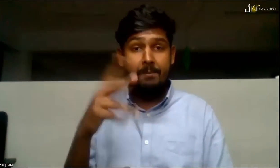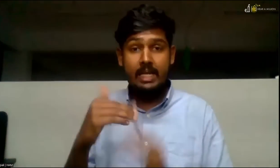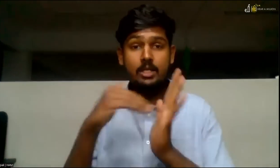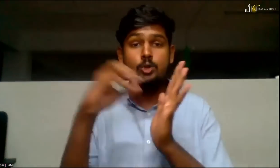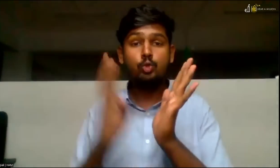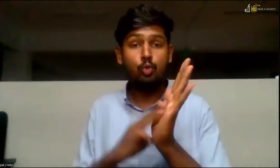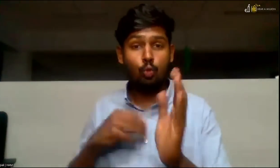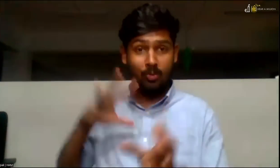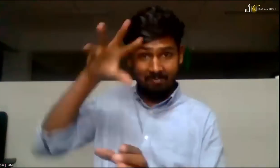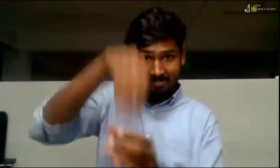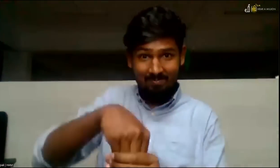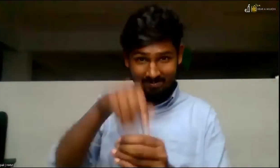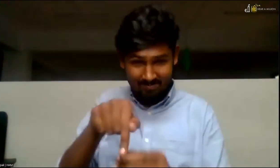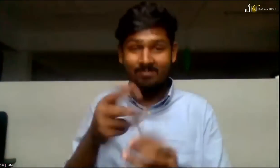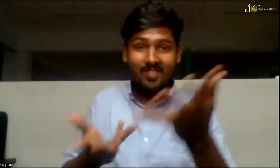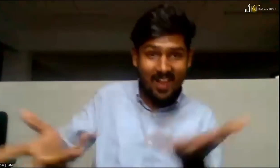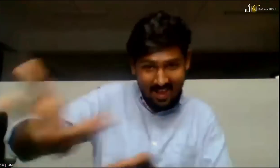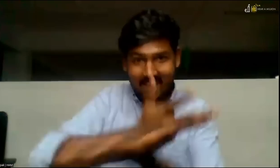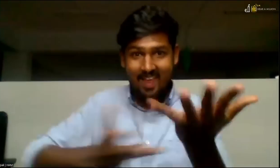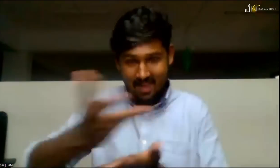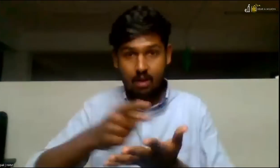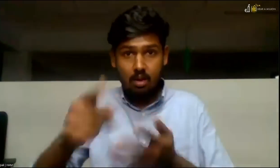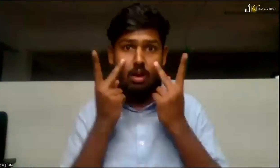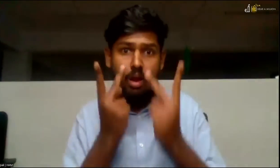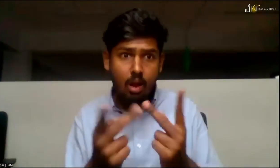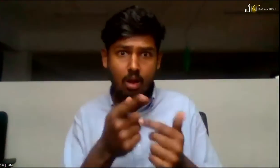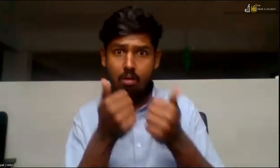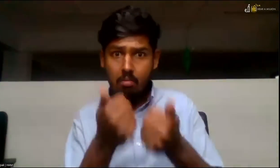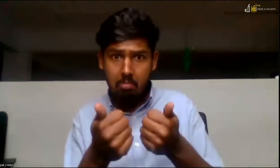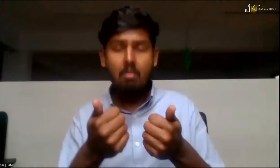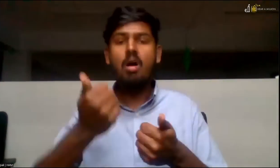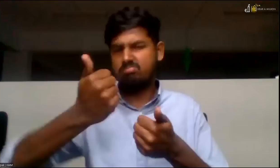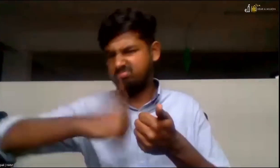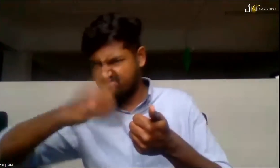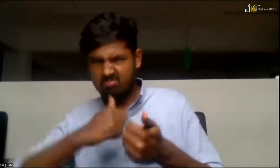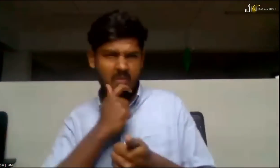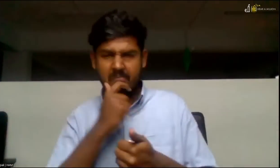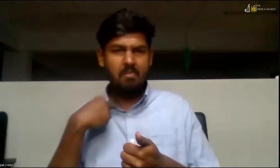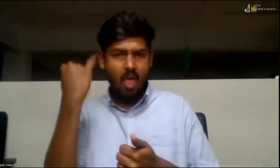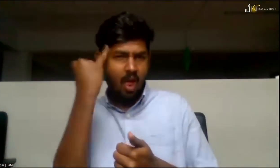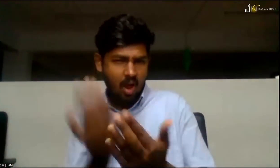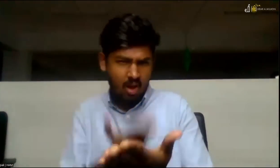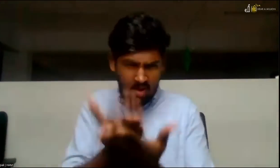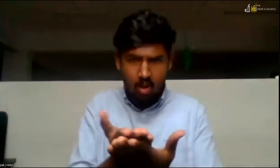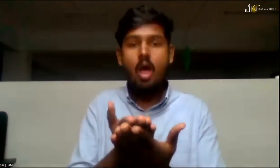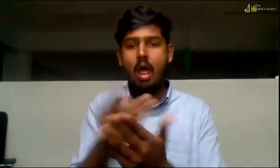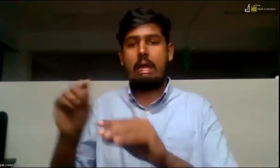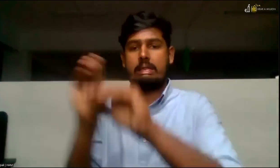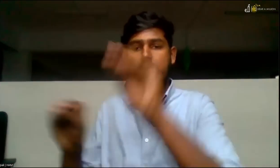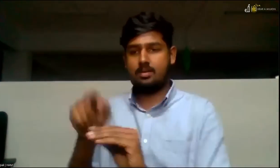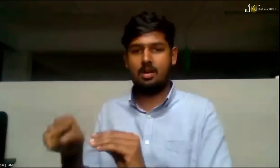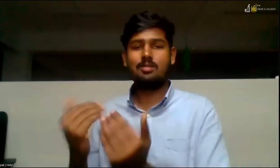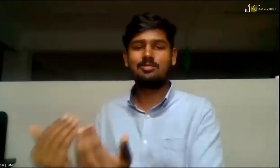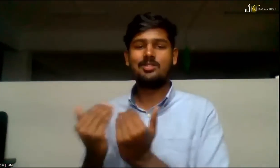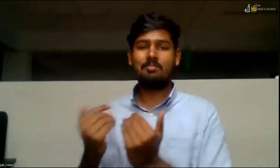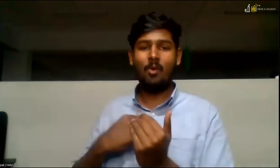the census. This is for the Zoom discussion we had today. So just wanted to know your